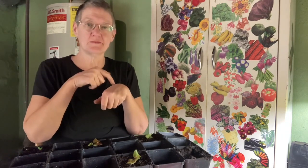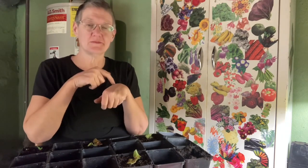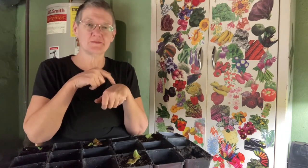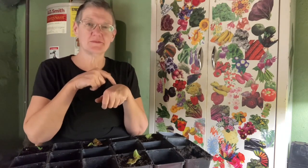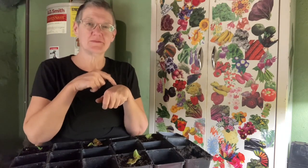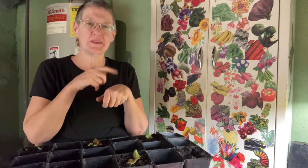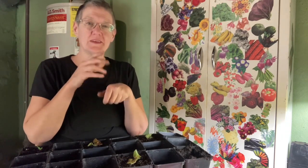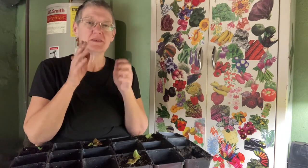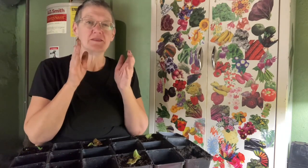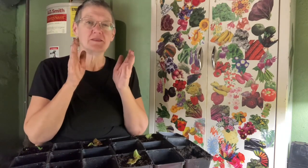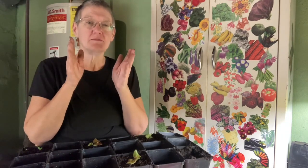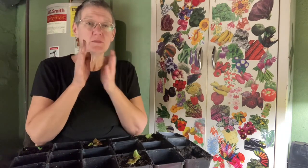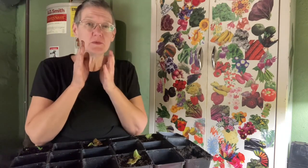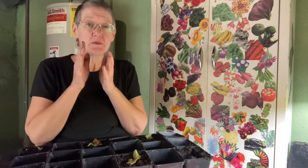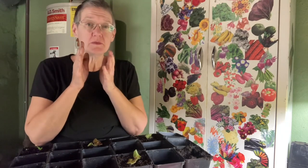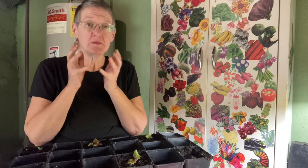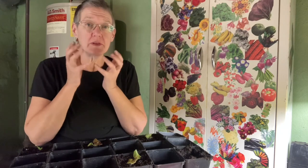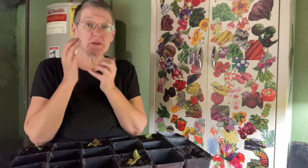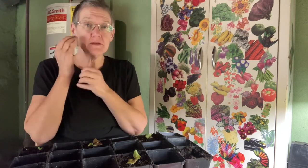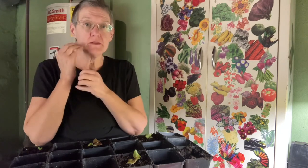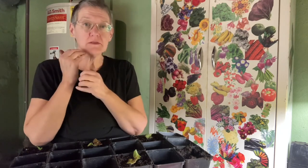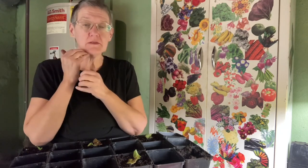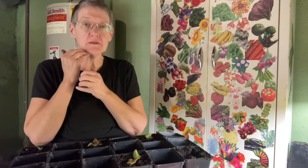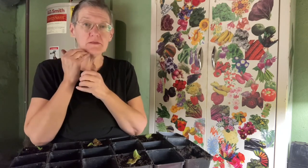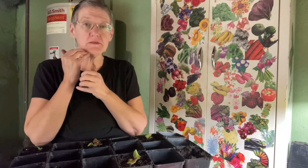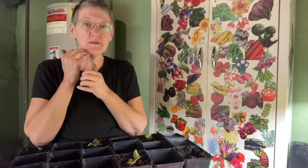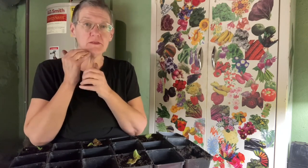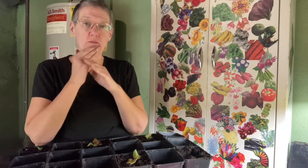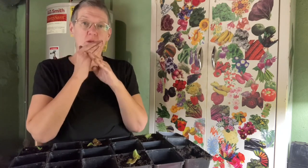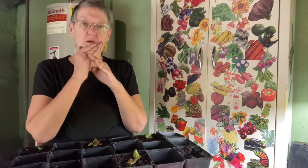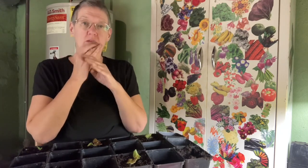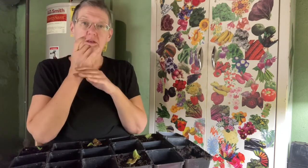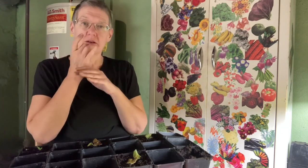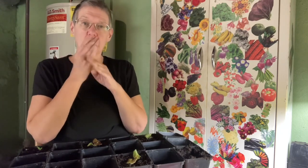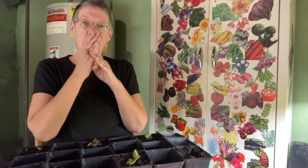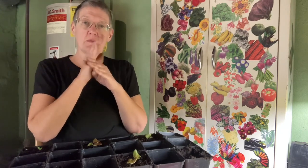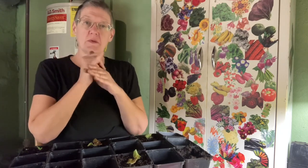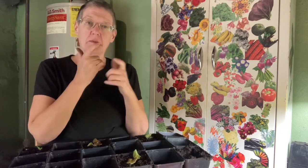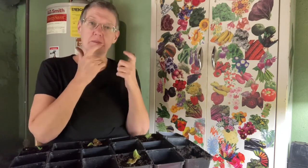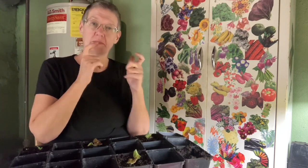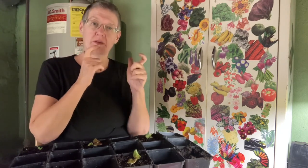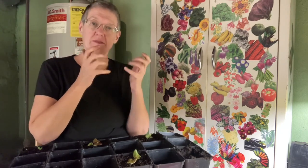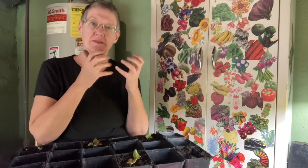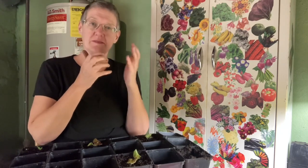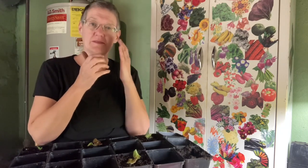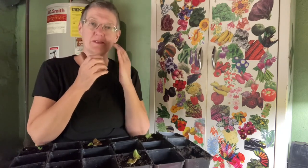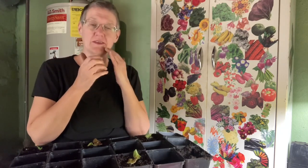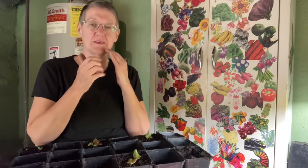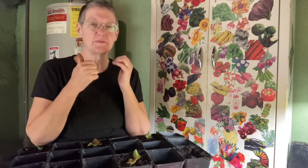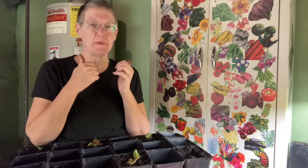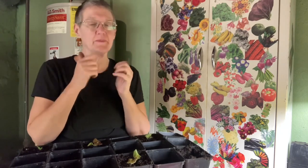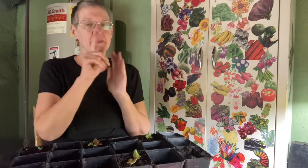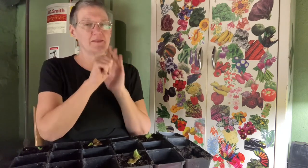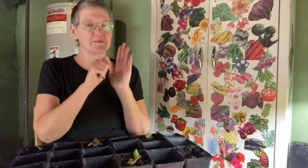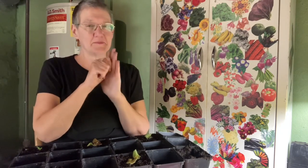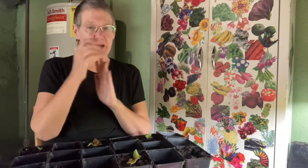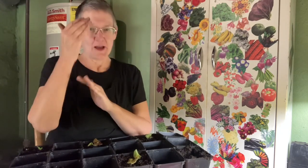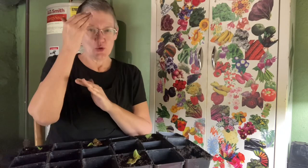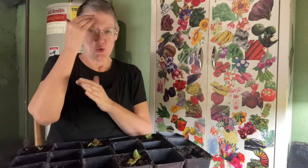That's just too much time. That's too long. The small lettuce heads suffered because they got shaded out from the